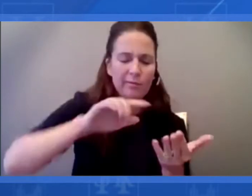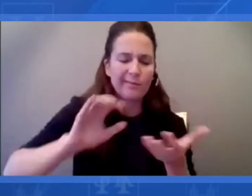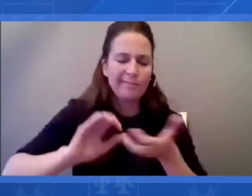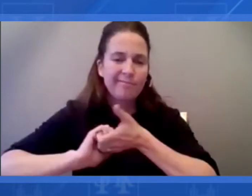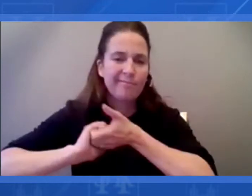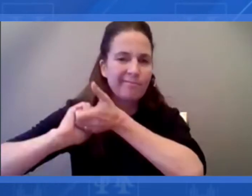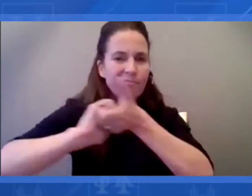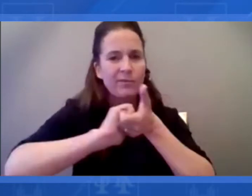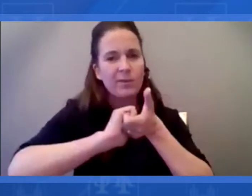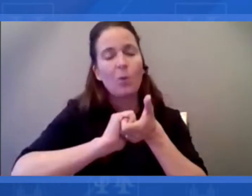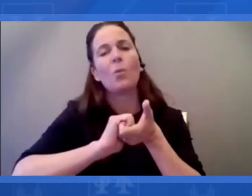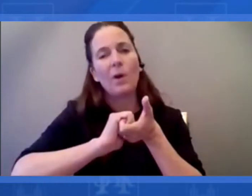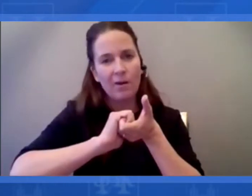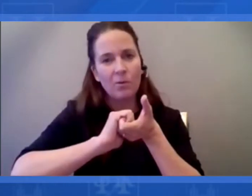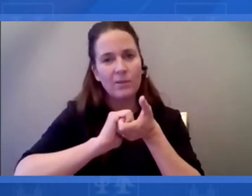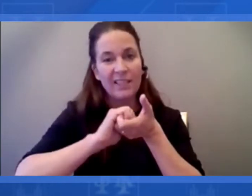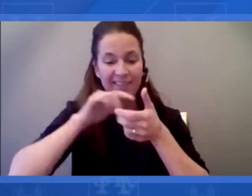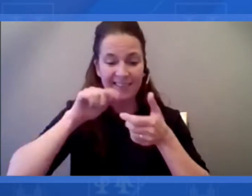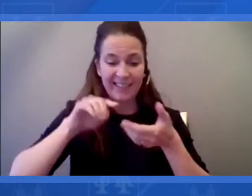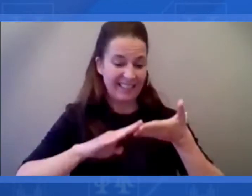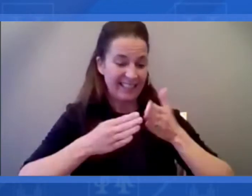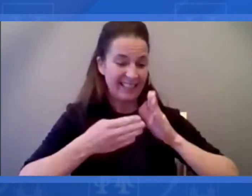successfully keep our city moving.